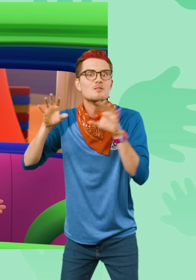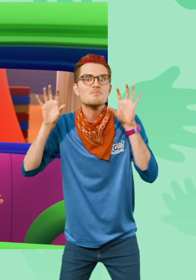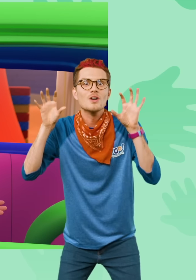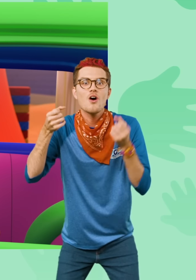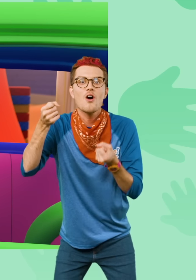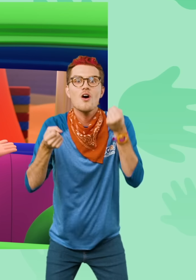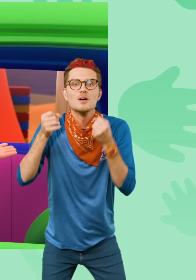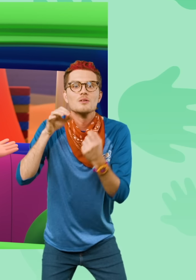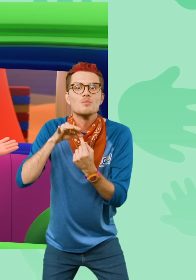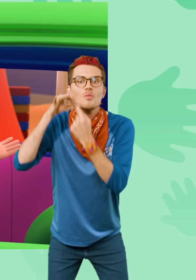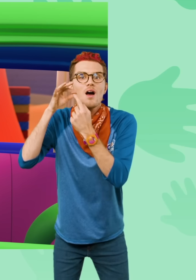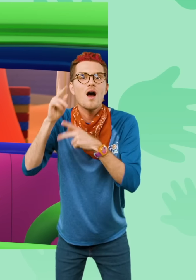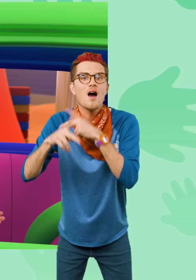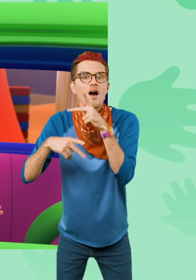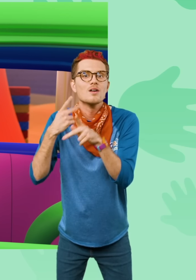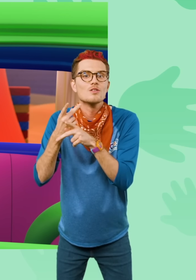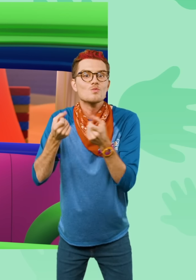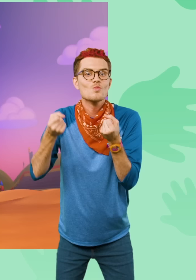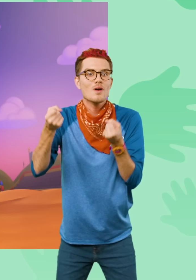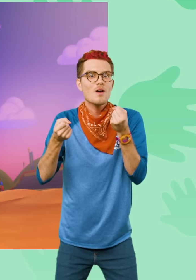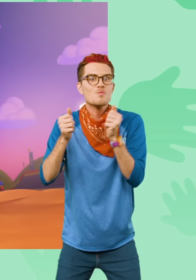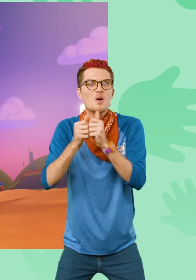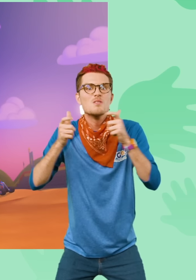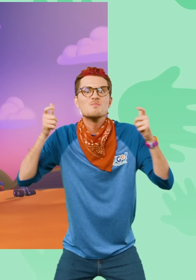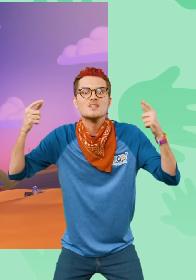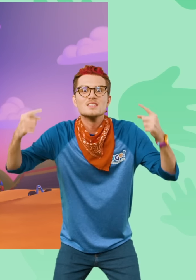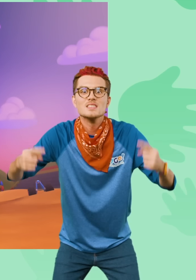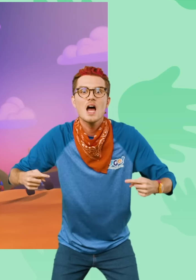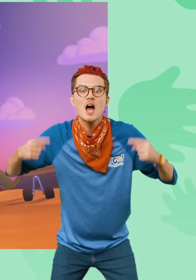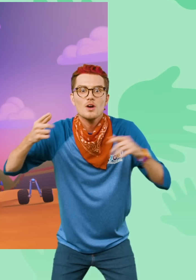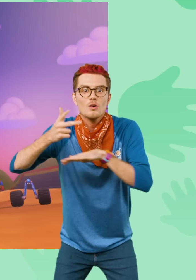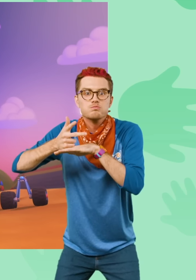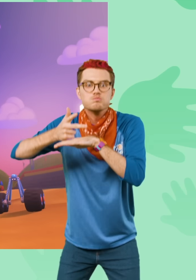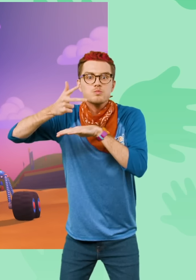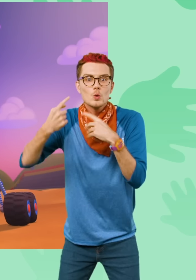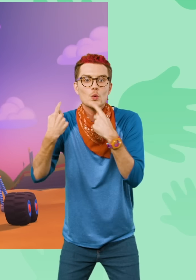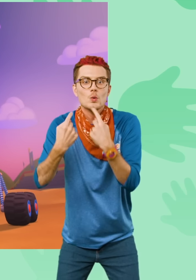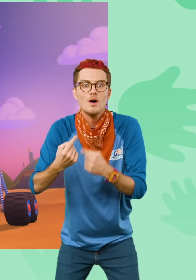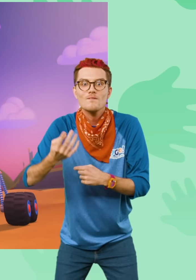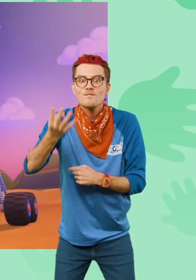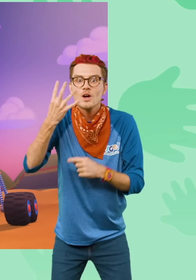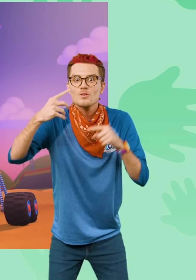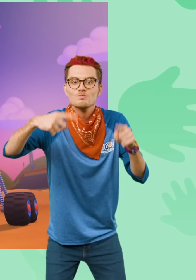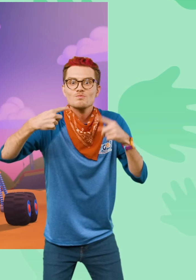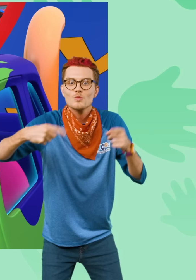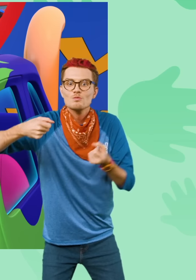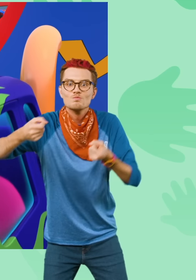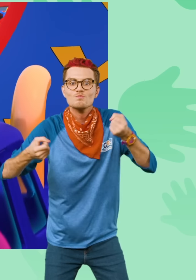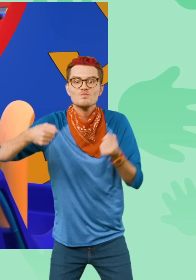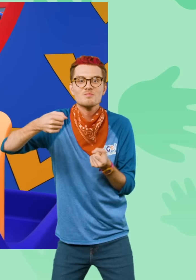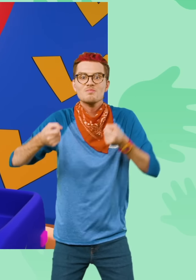makes a monster truck special? Monster trucks are a special kind of truck with big tires,